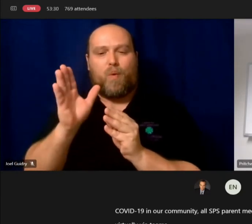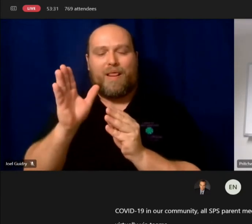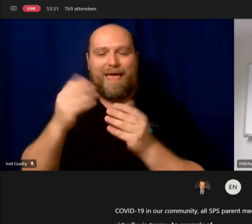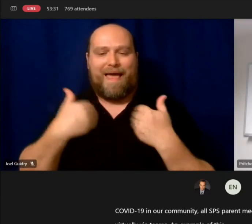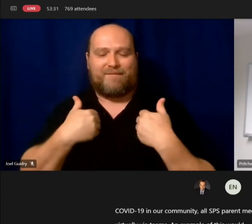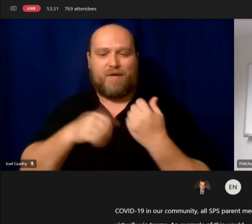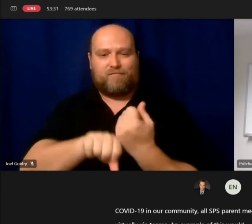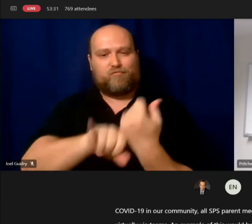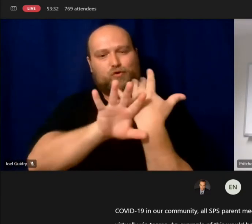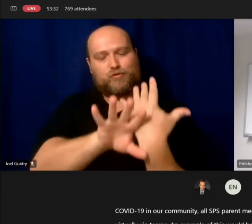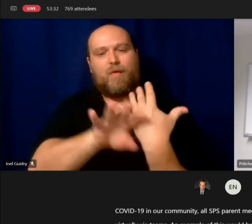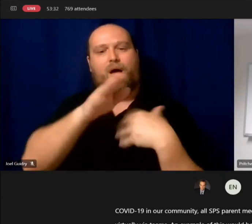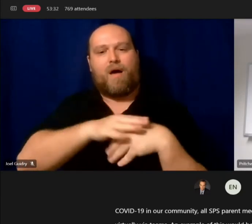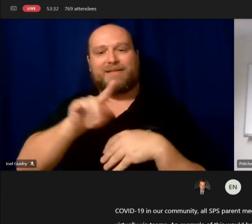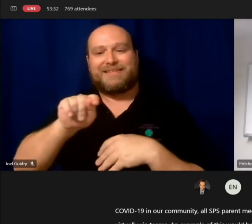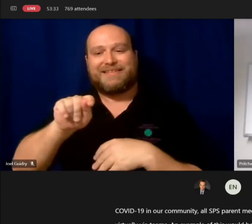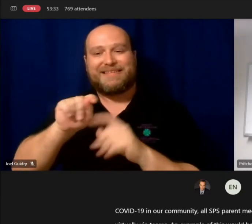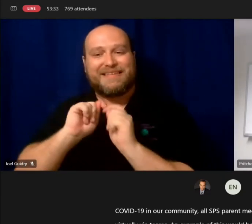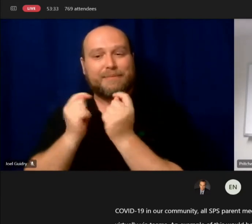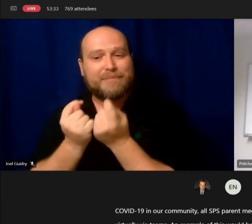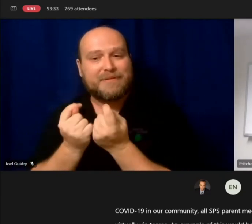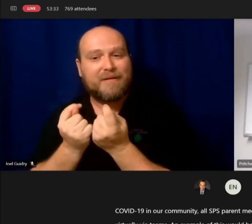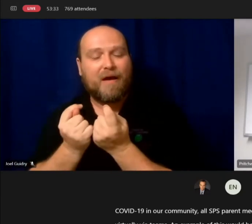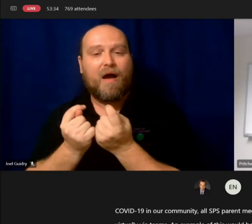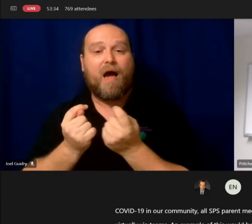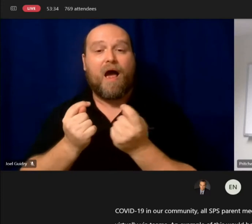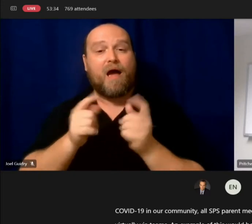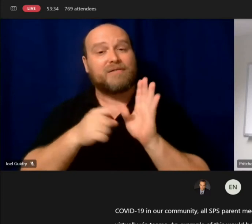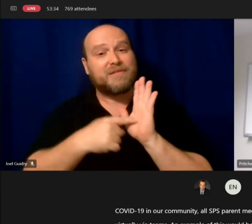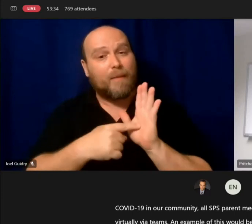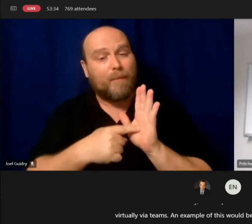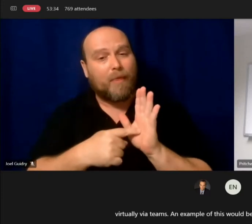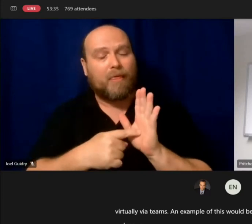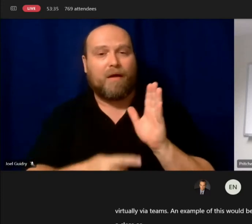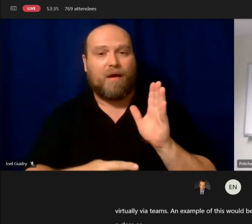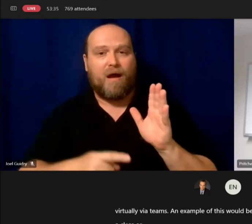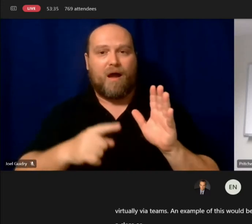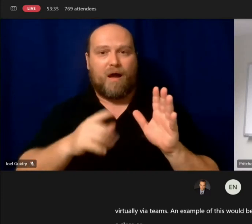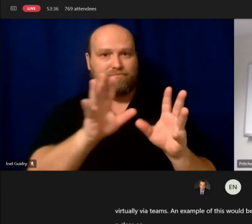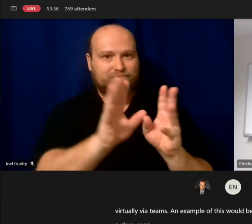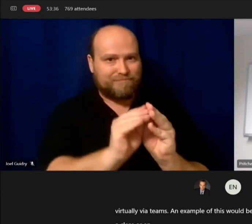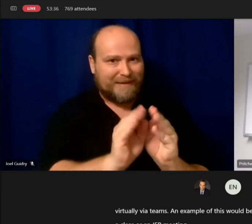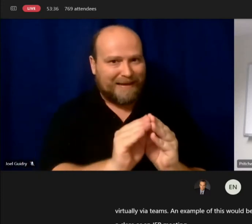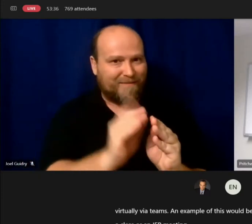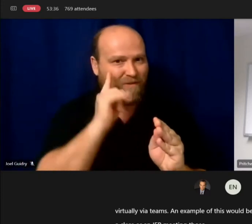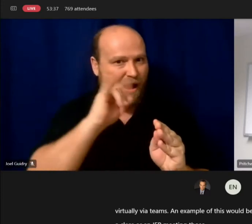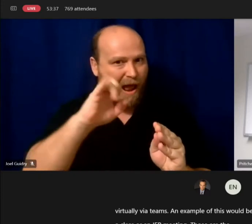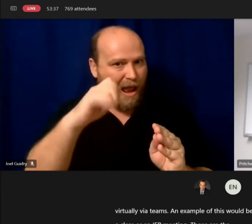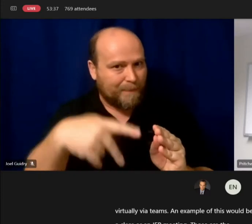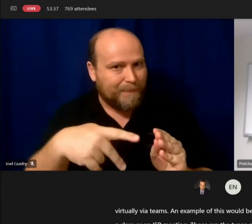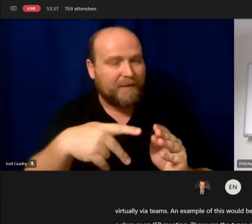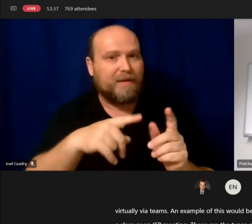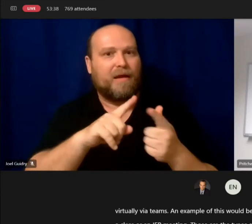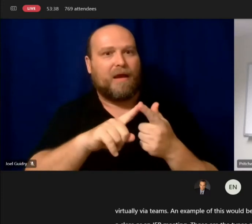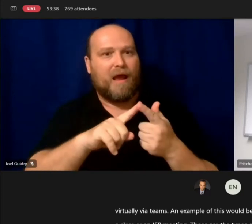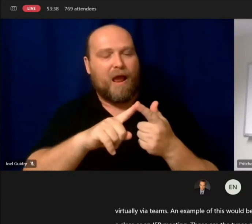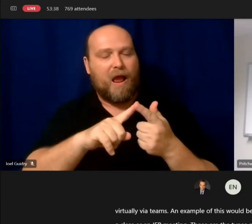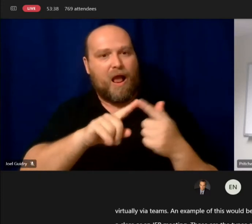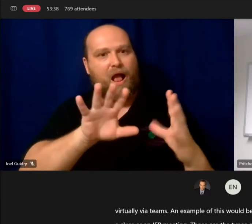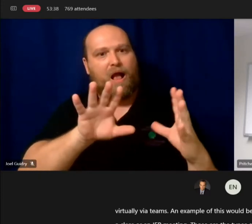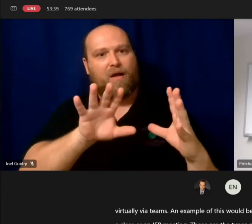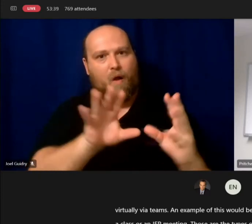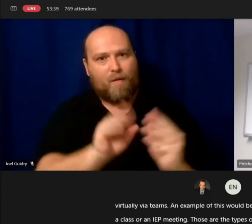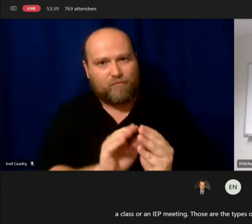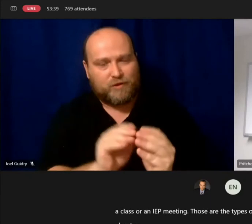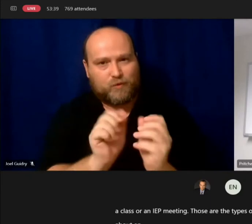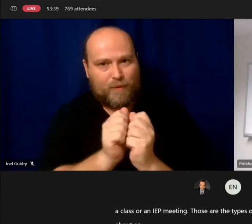regarding progress in a class or an IEP meeting. Those are the types of meetings that we're talking about and appointments that we're talking about. We